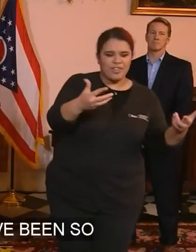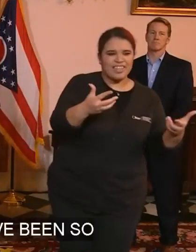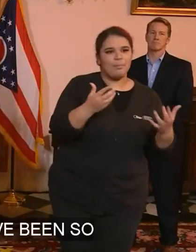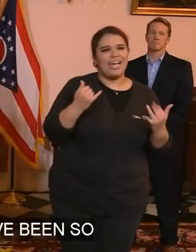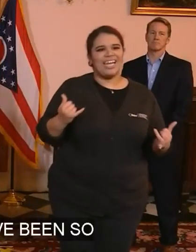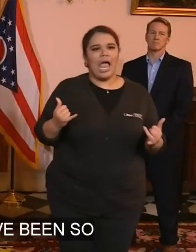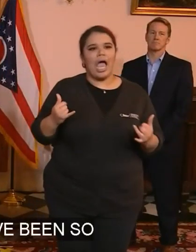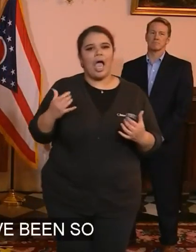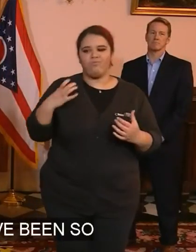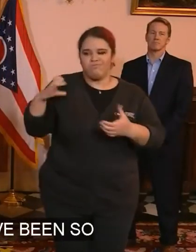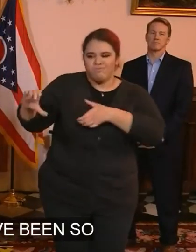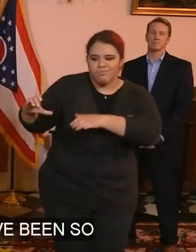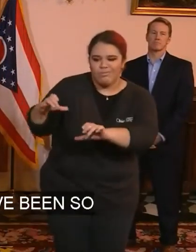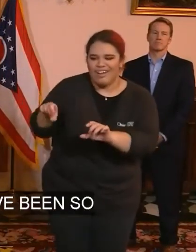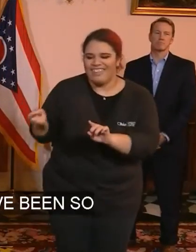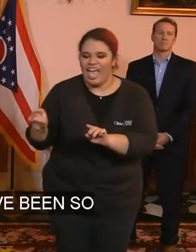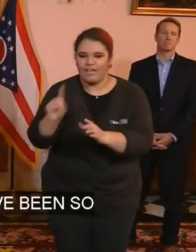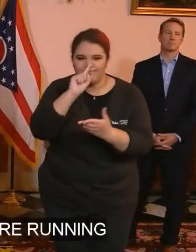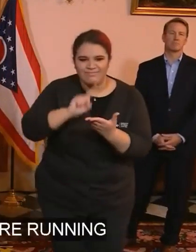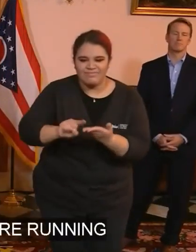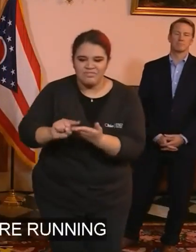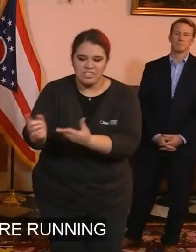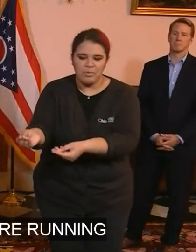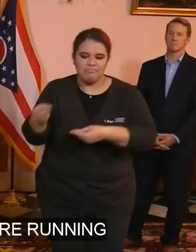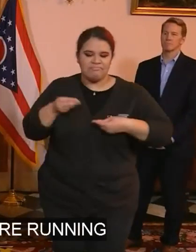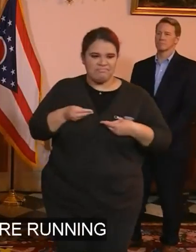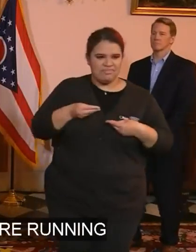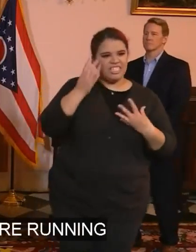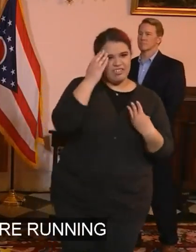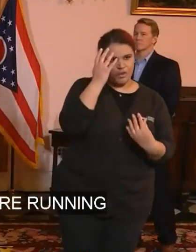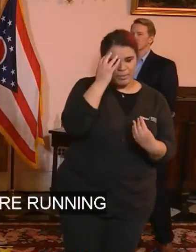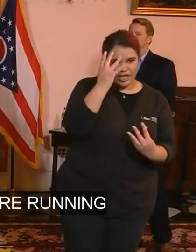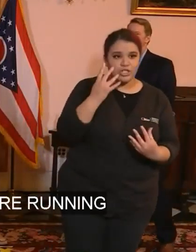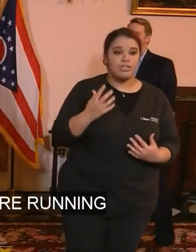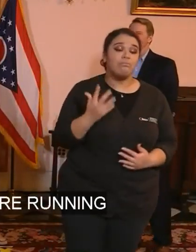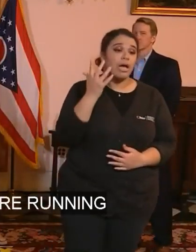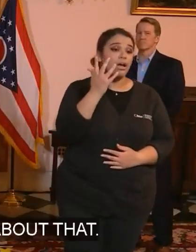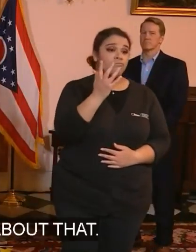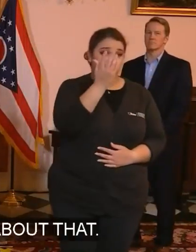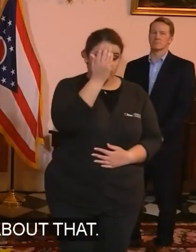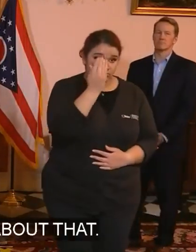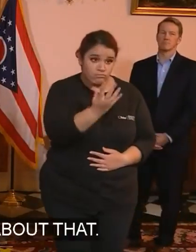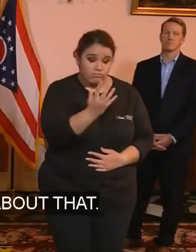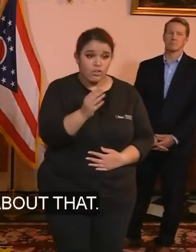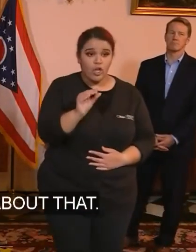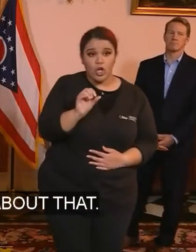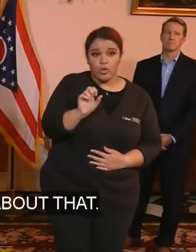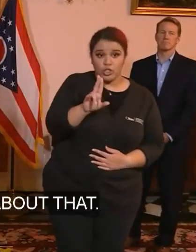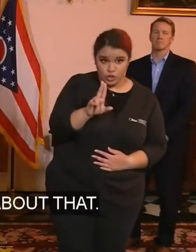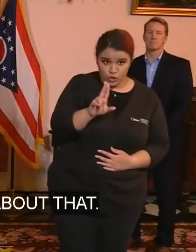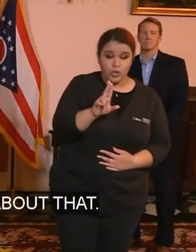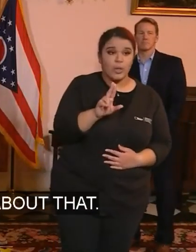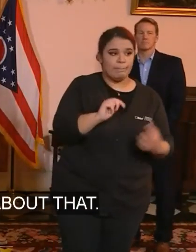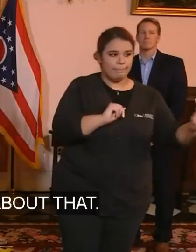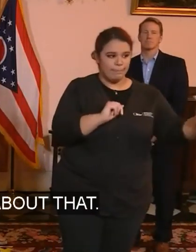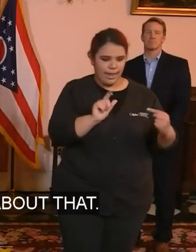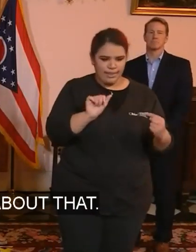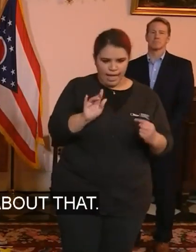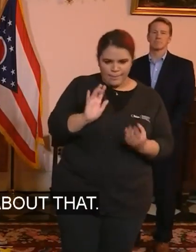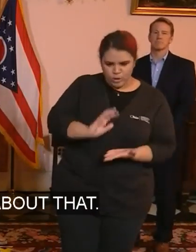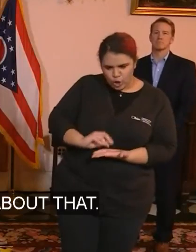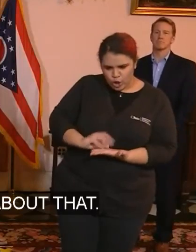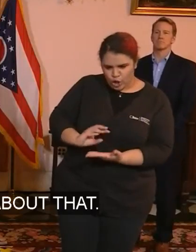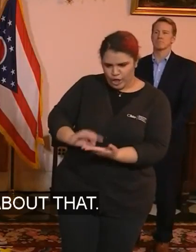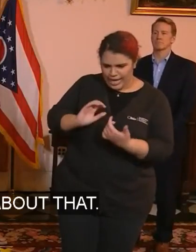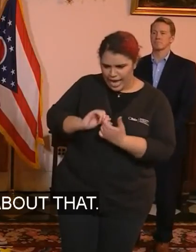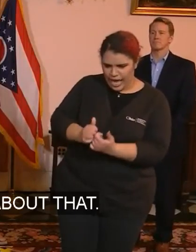of. Even the hospitals, Ohio State sent their folks to our labs to be shown how to actually do the assays. And as you've